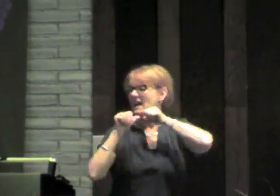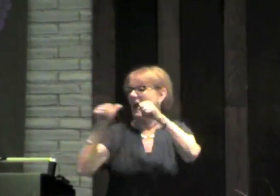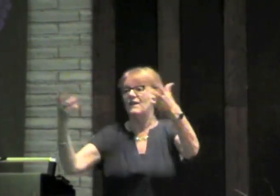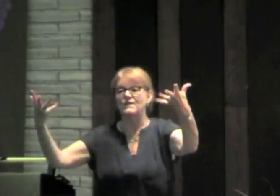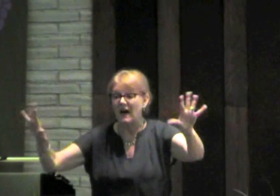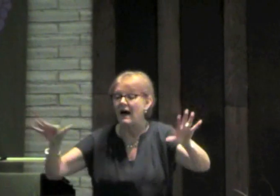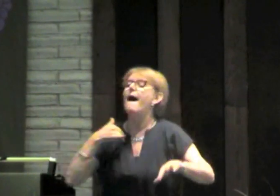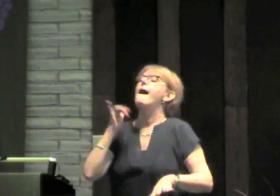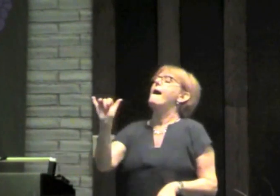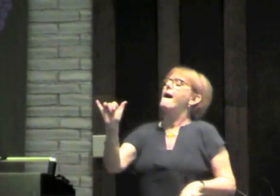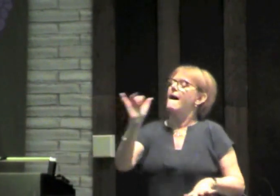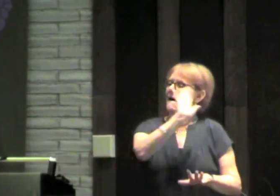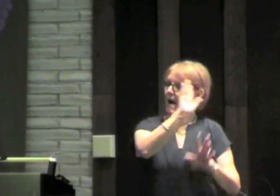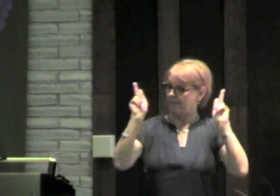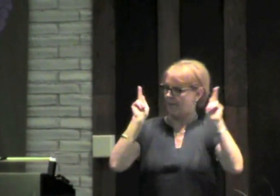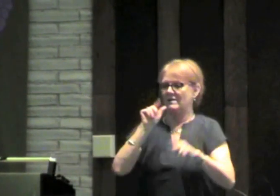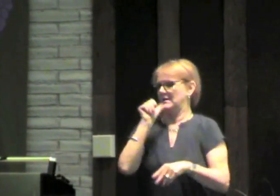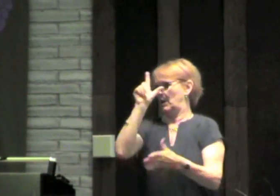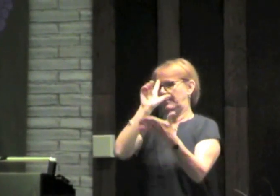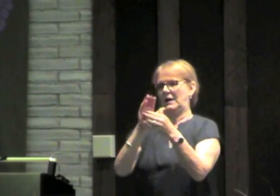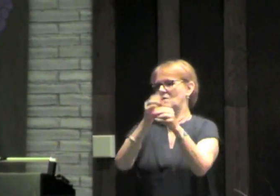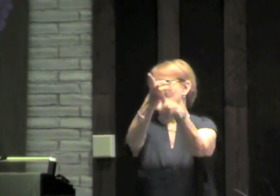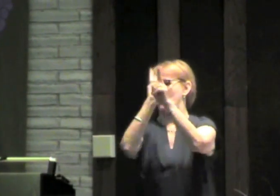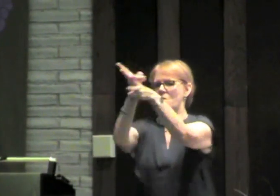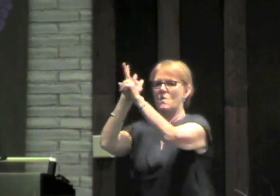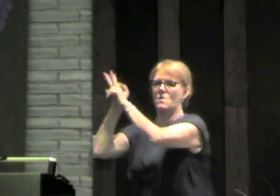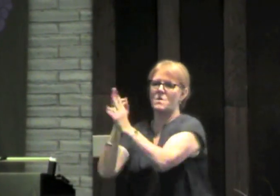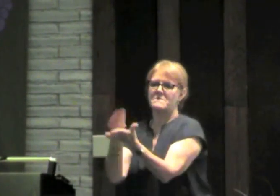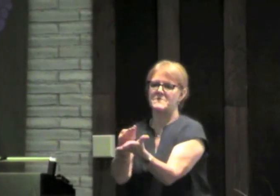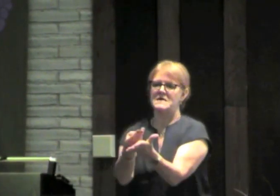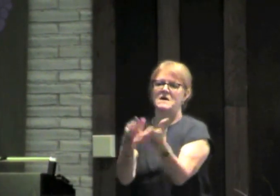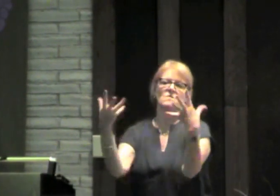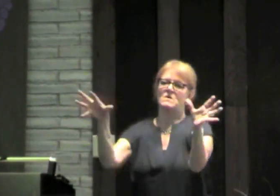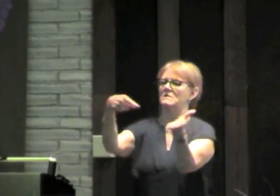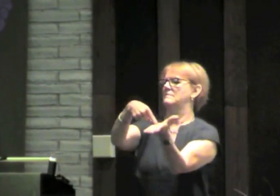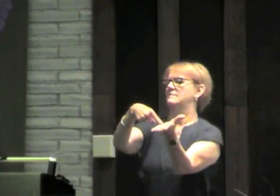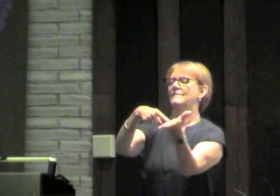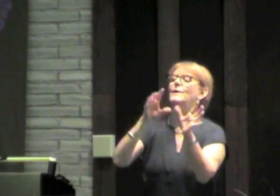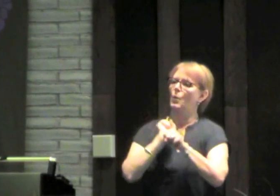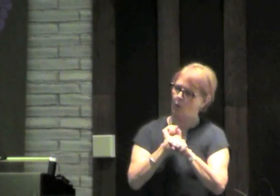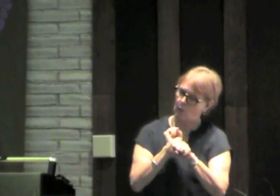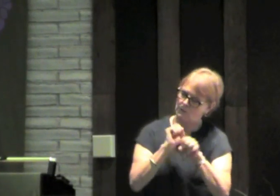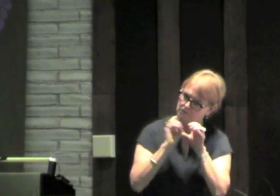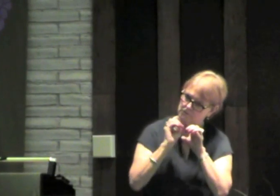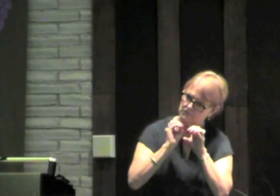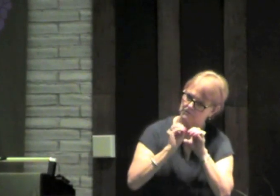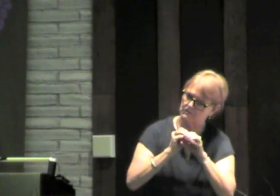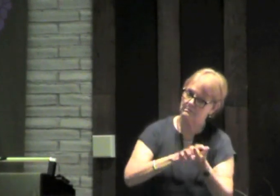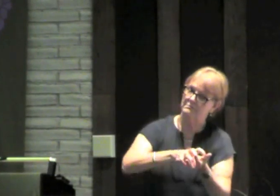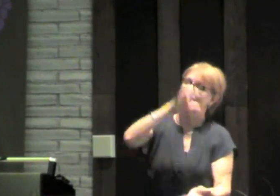switch. And this was an unfinished building, because people do not believe in borrowing money. They do not believe in